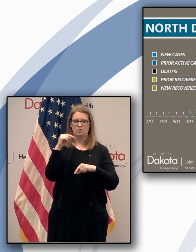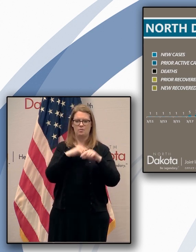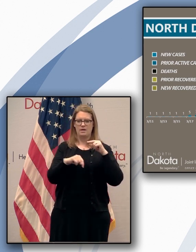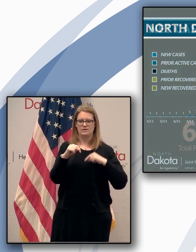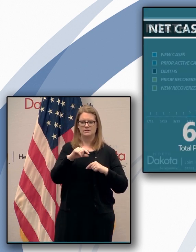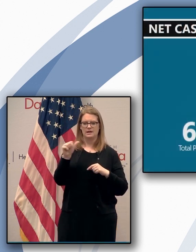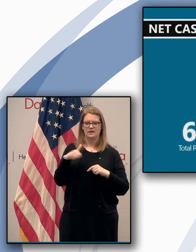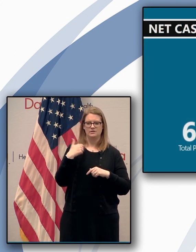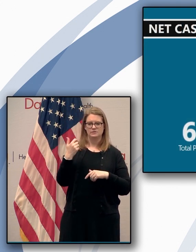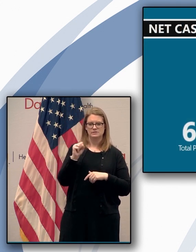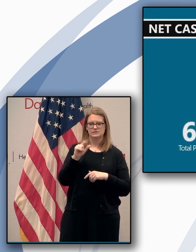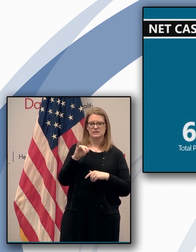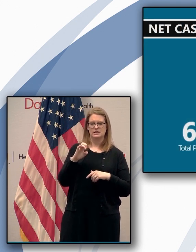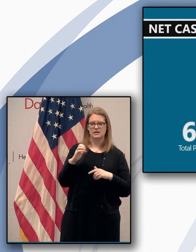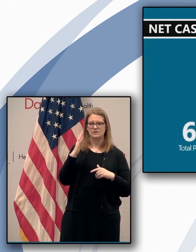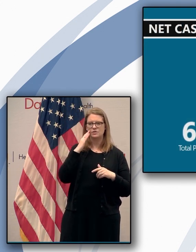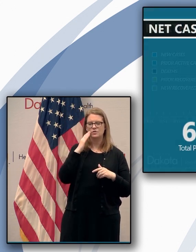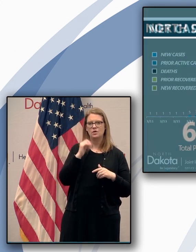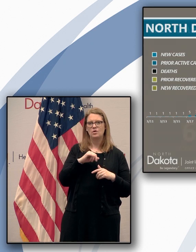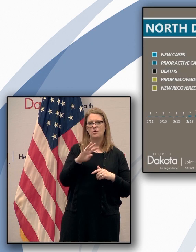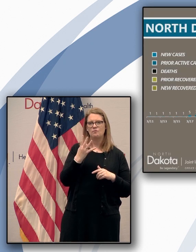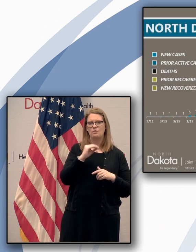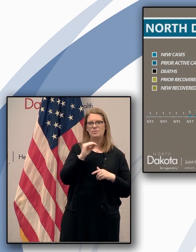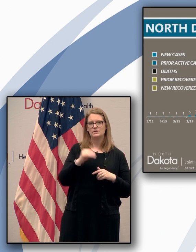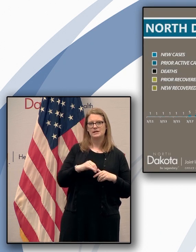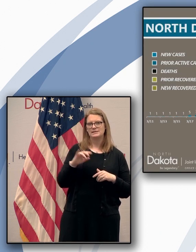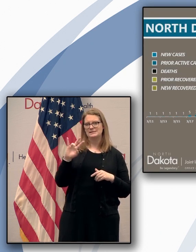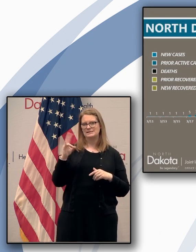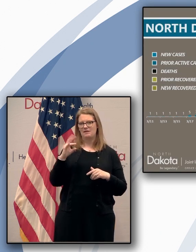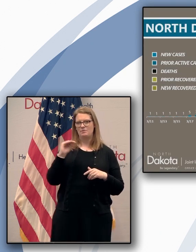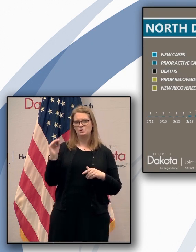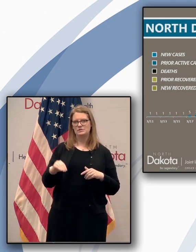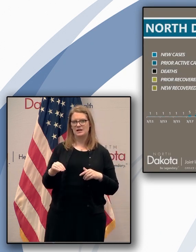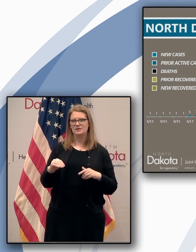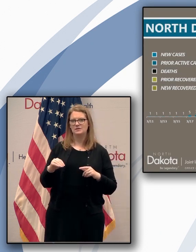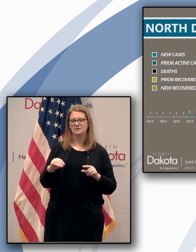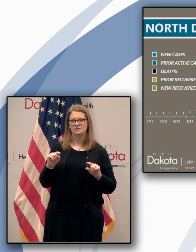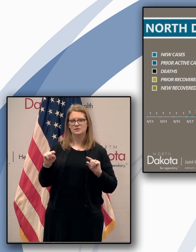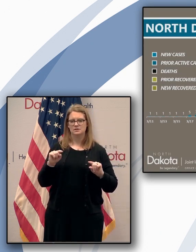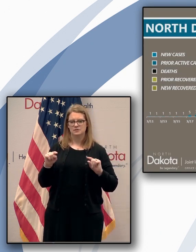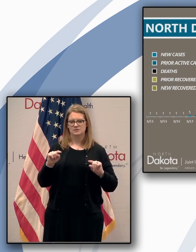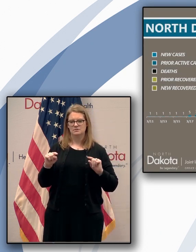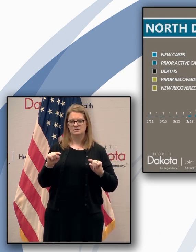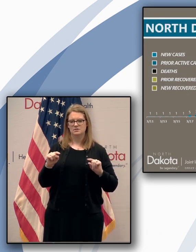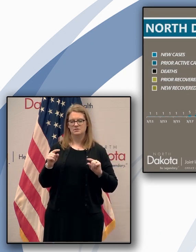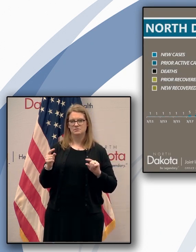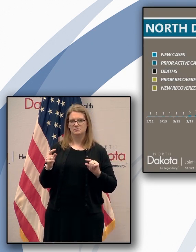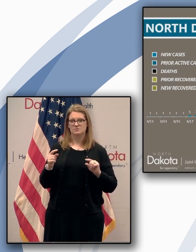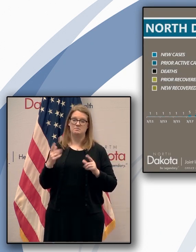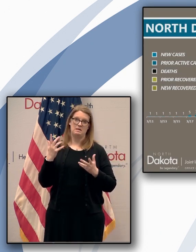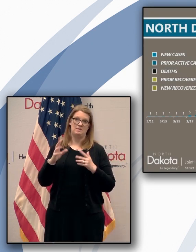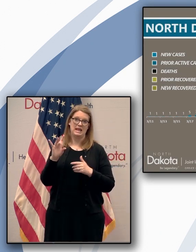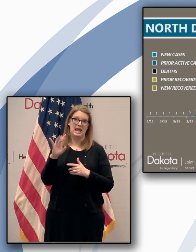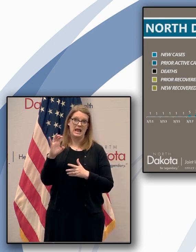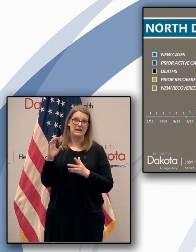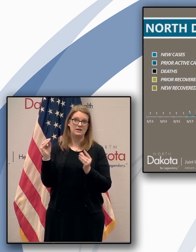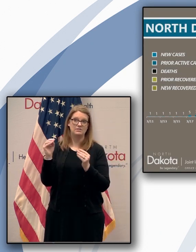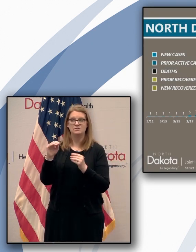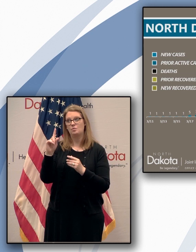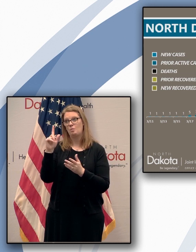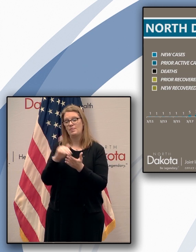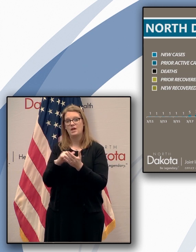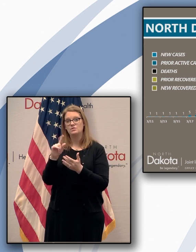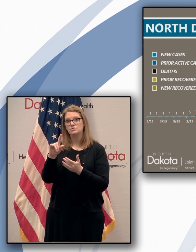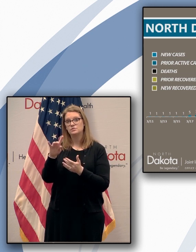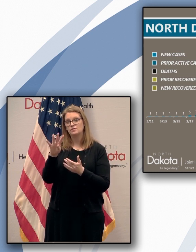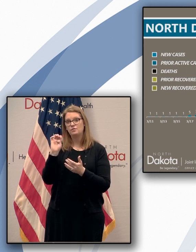prior slide, if you could take a range of 4% to 7% and say we'd done another 800 tests and we tested 1,040